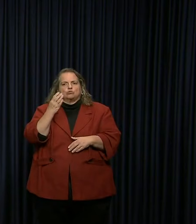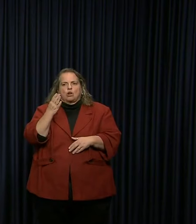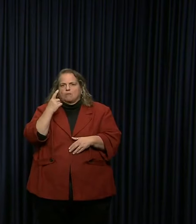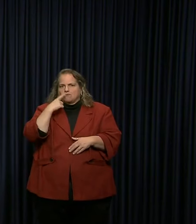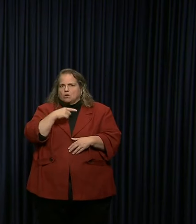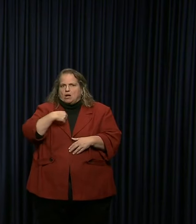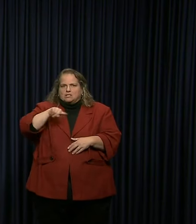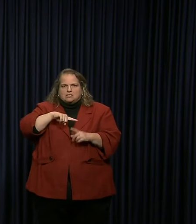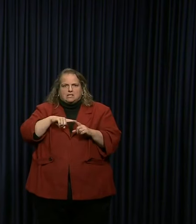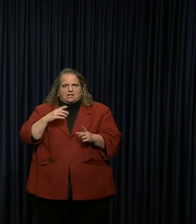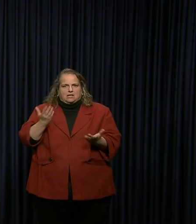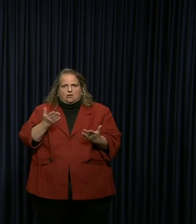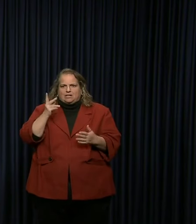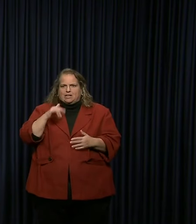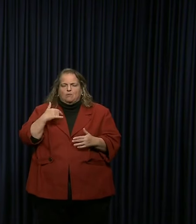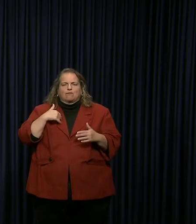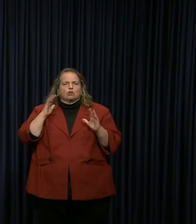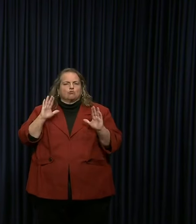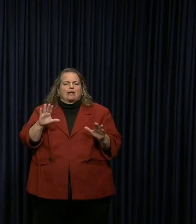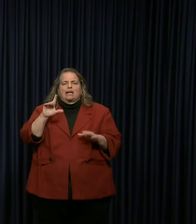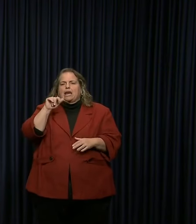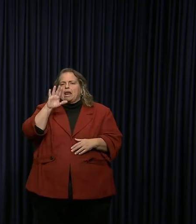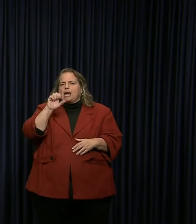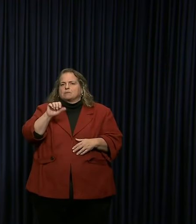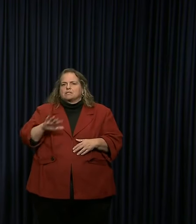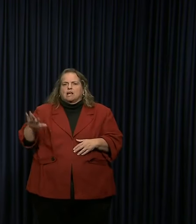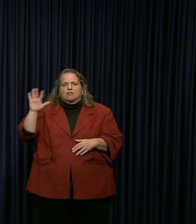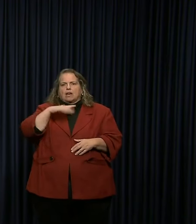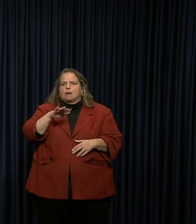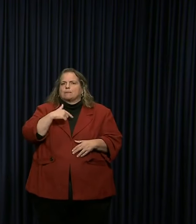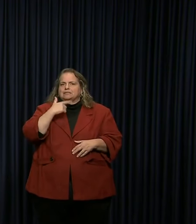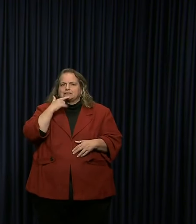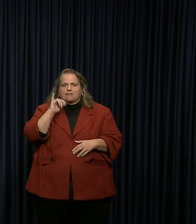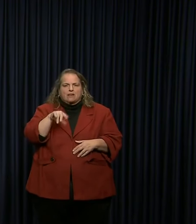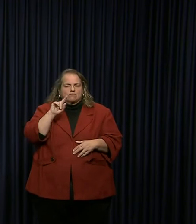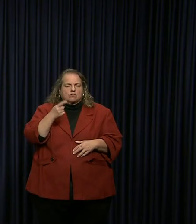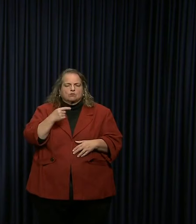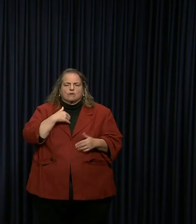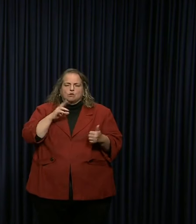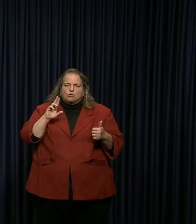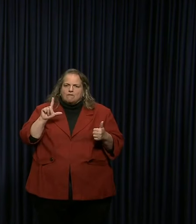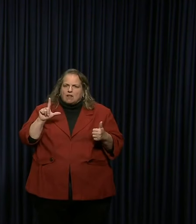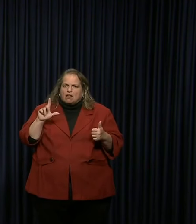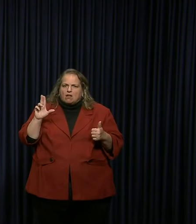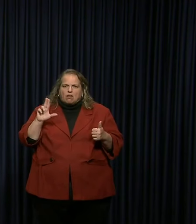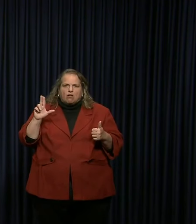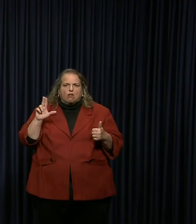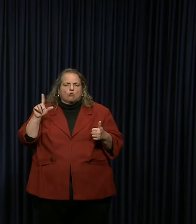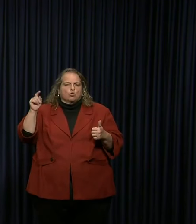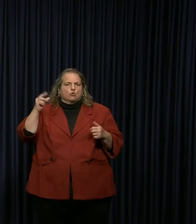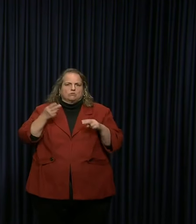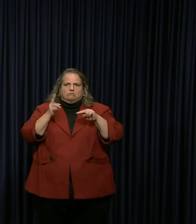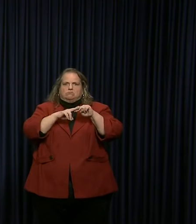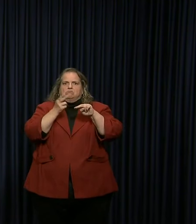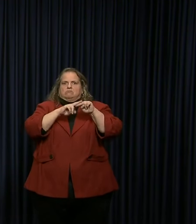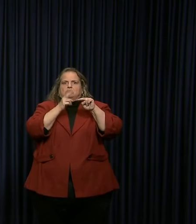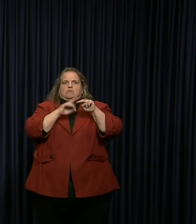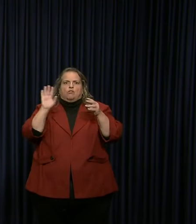for us in the Commonwealth. We got a lot of great labs out there. Let me say that first. We got U of L, who's ramped up